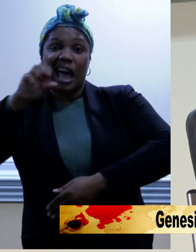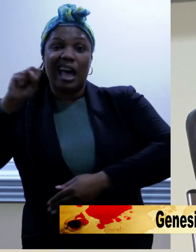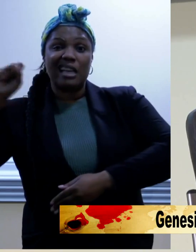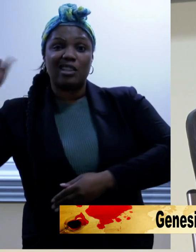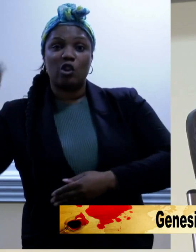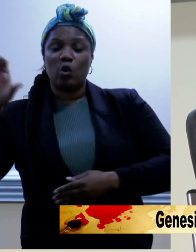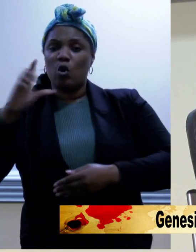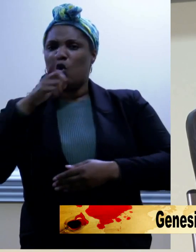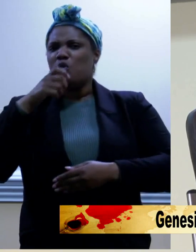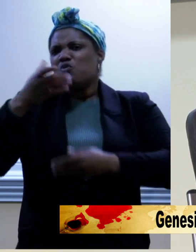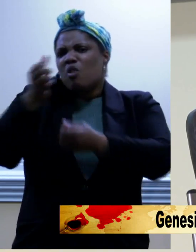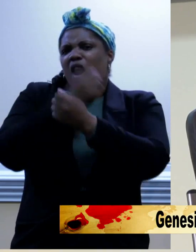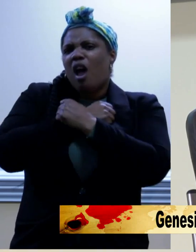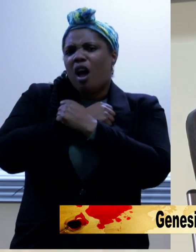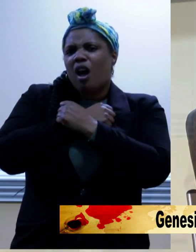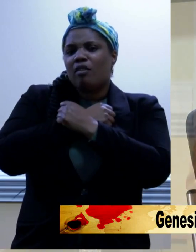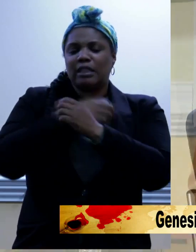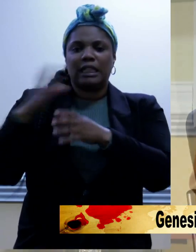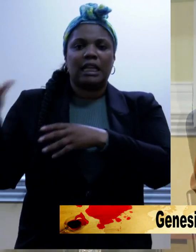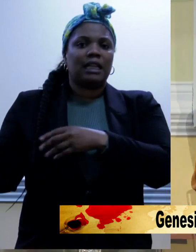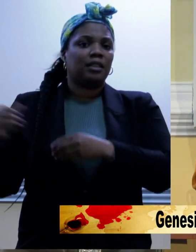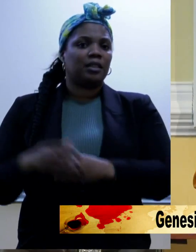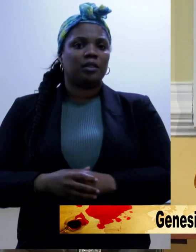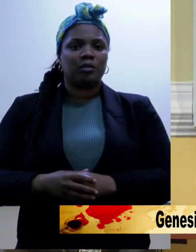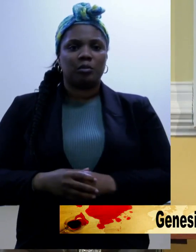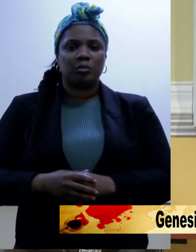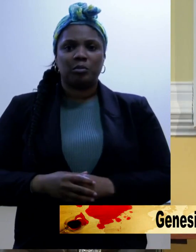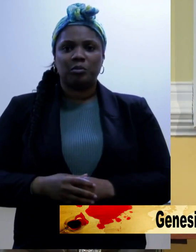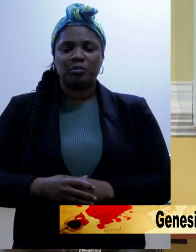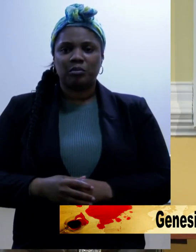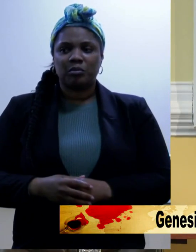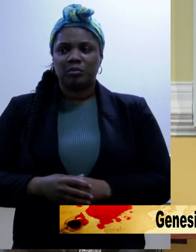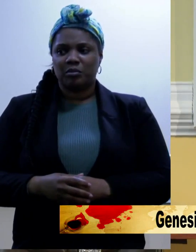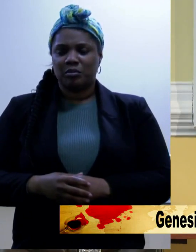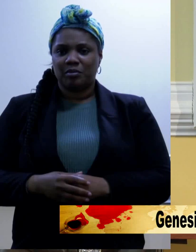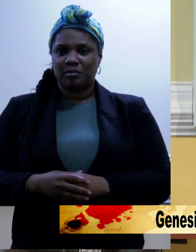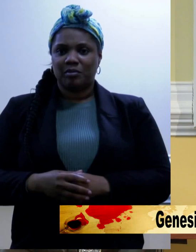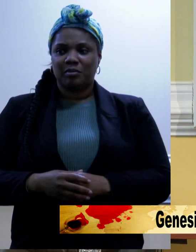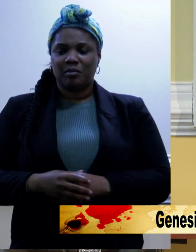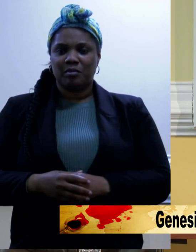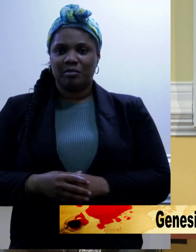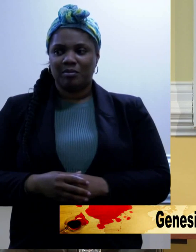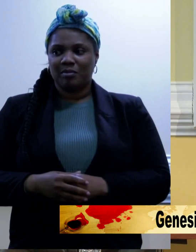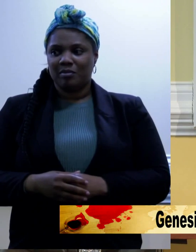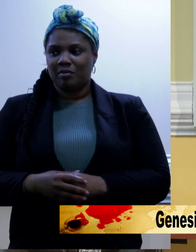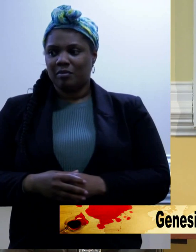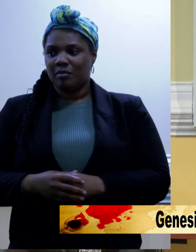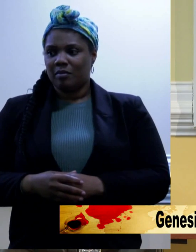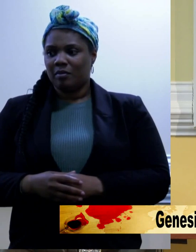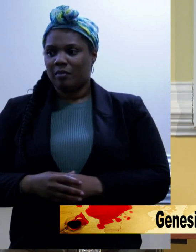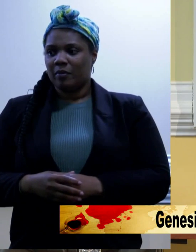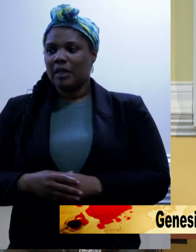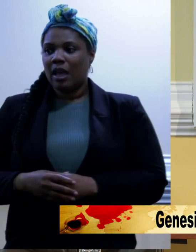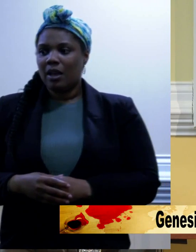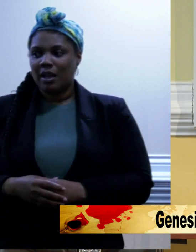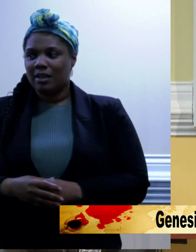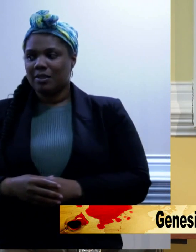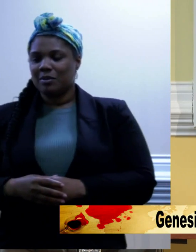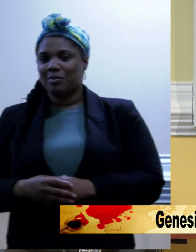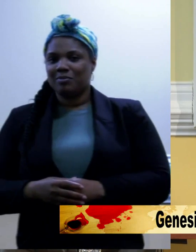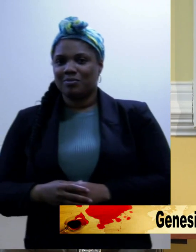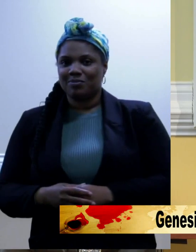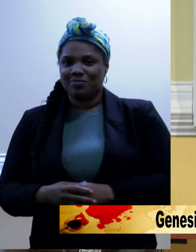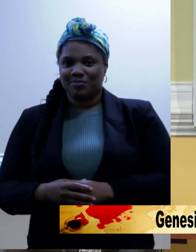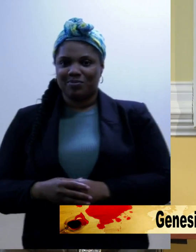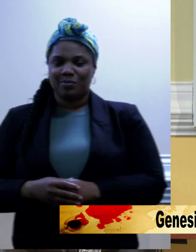the land of Moriah. Now he said, take you your son and your only son. Yes. Isaac, and get you into the